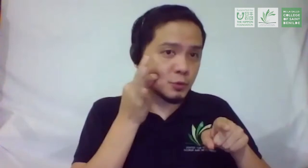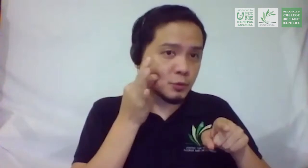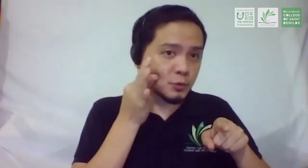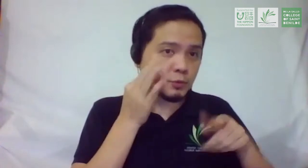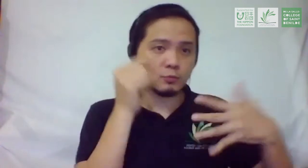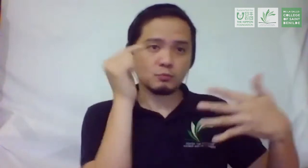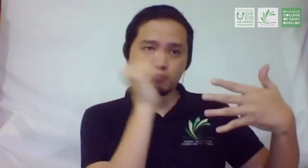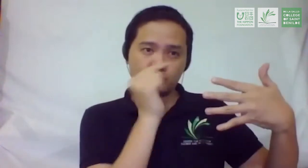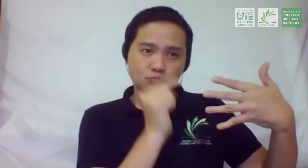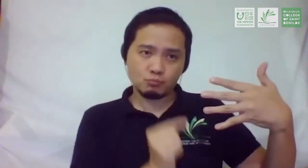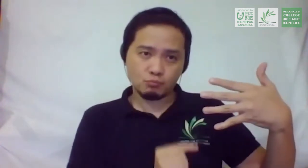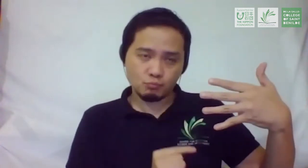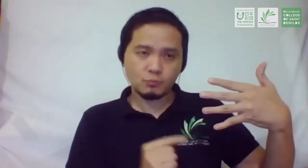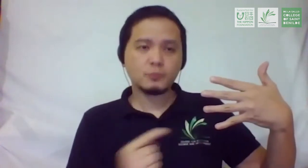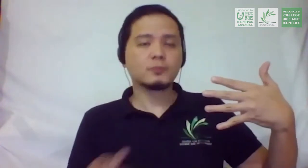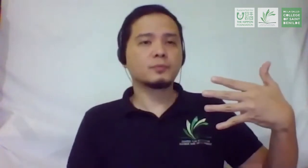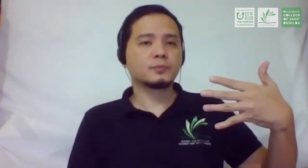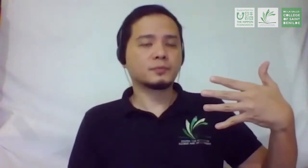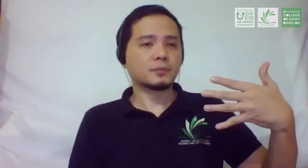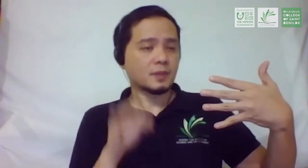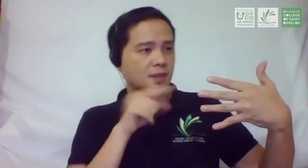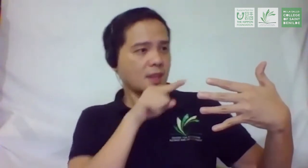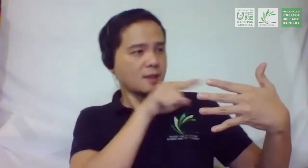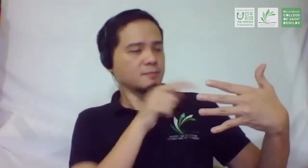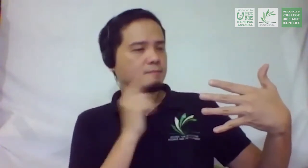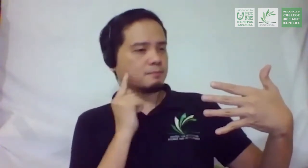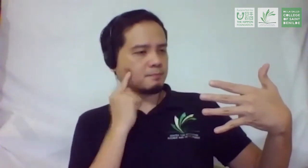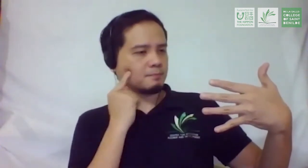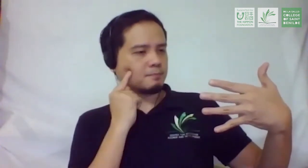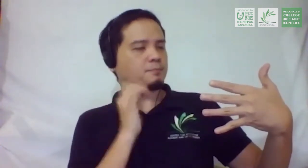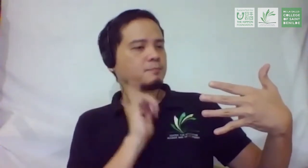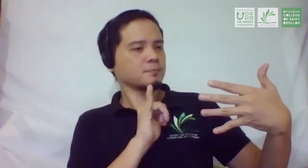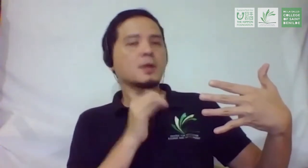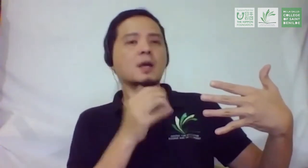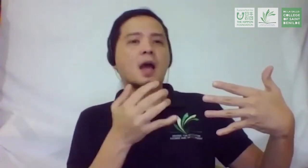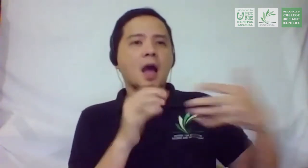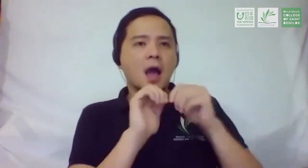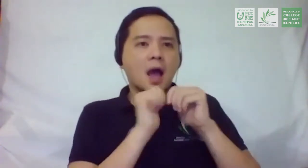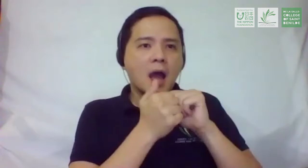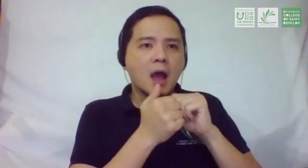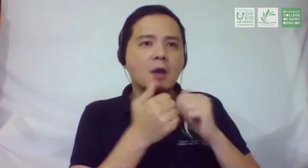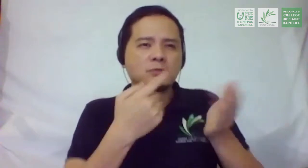going to teach how to talk about fruits.